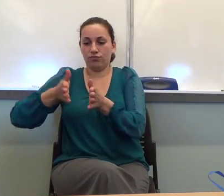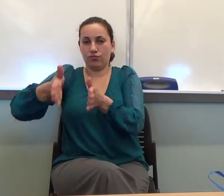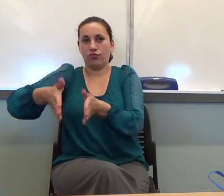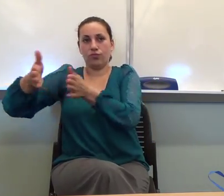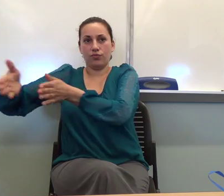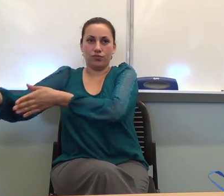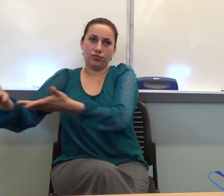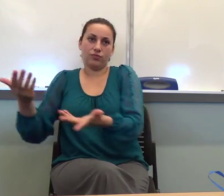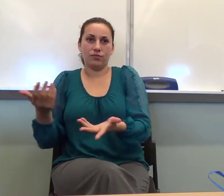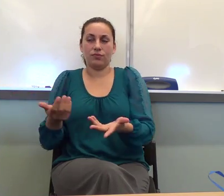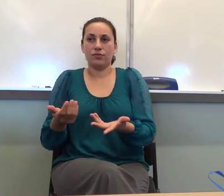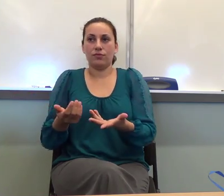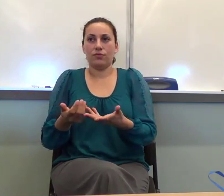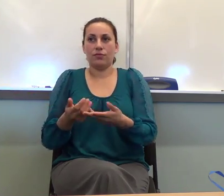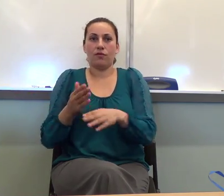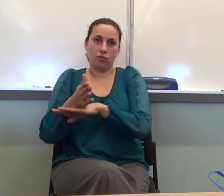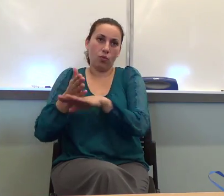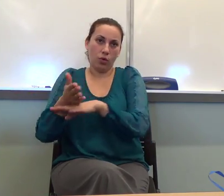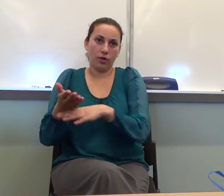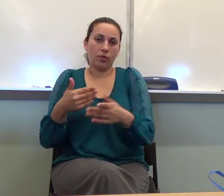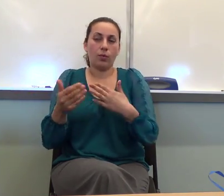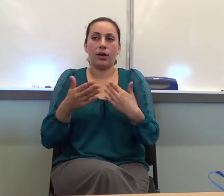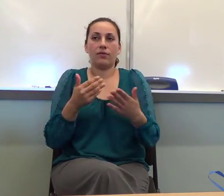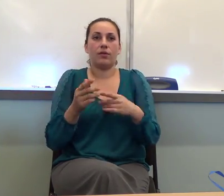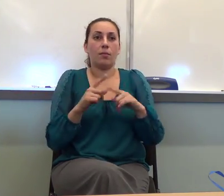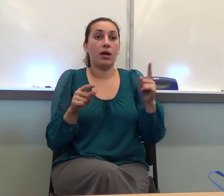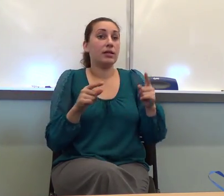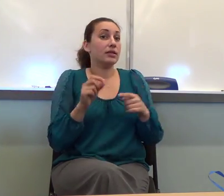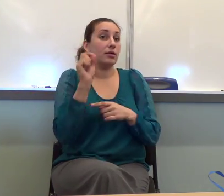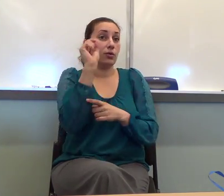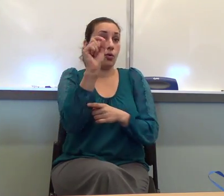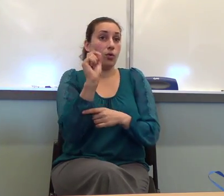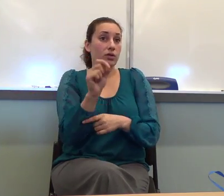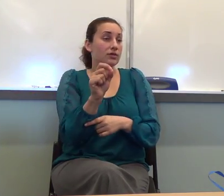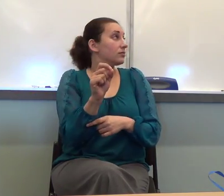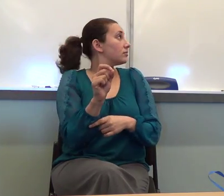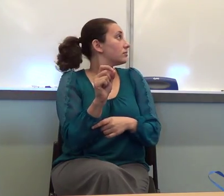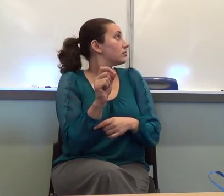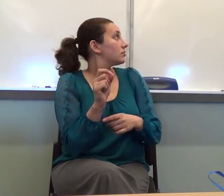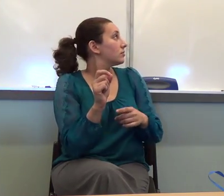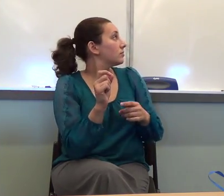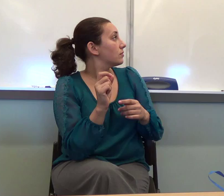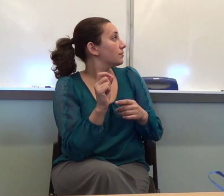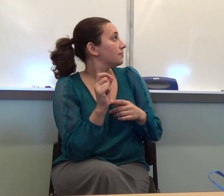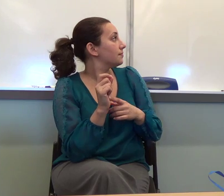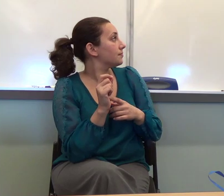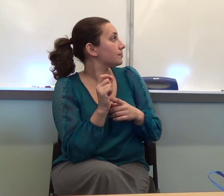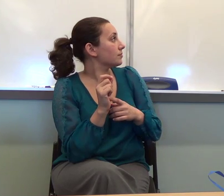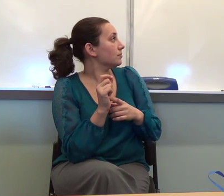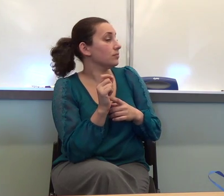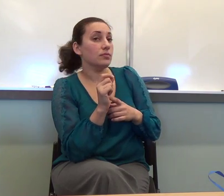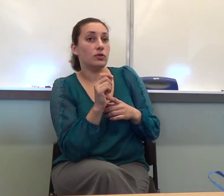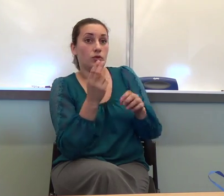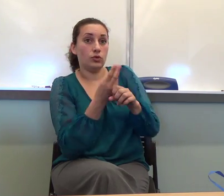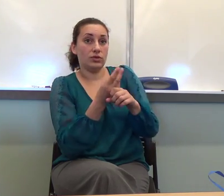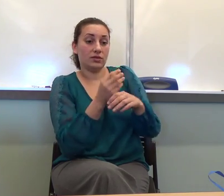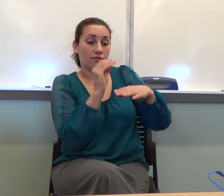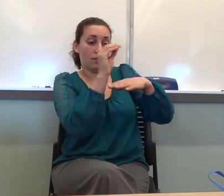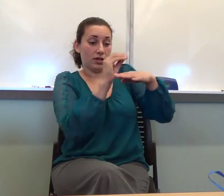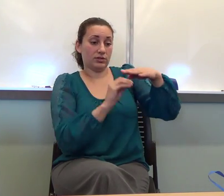proportion that keeps the colon notation? Yes, there is. Looks like this. You take that particular fraction, 1 to 3, write